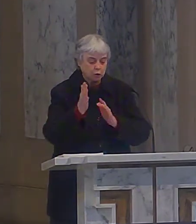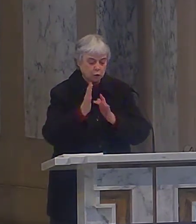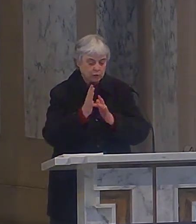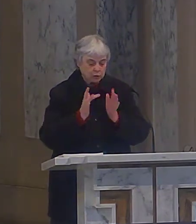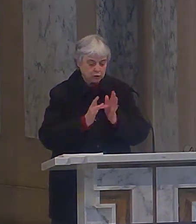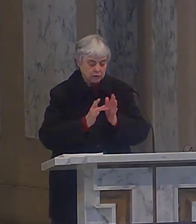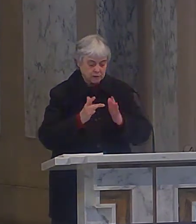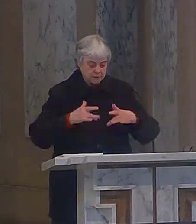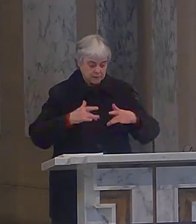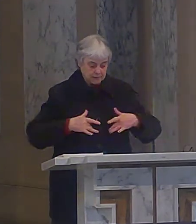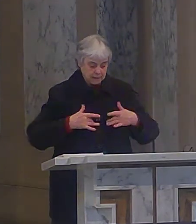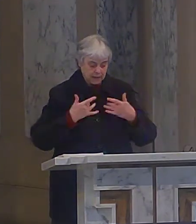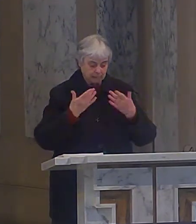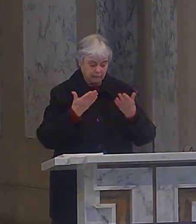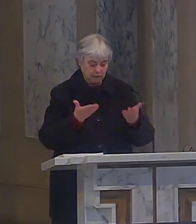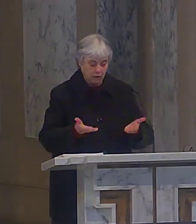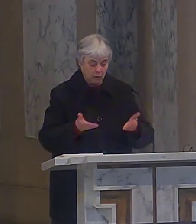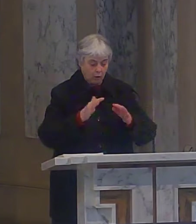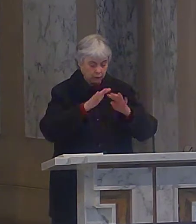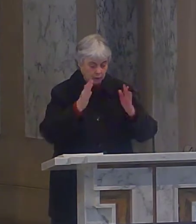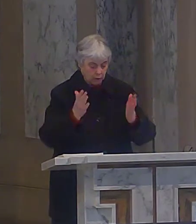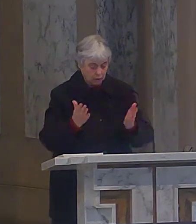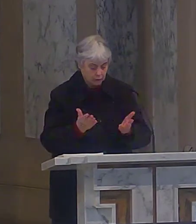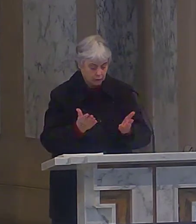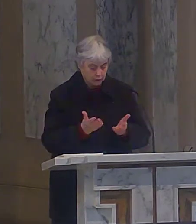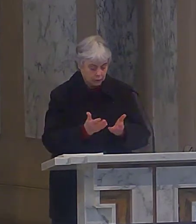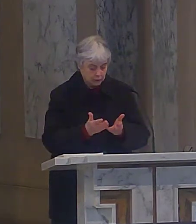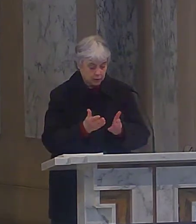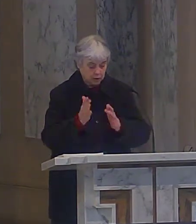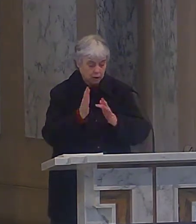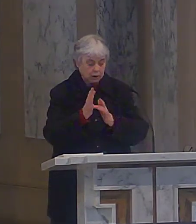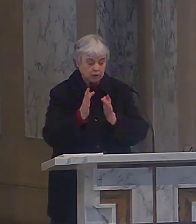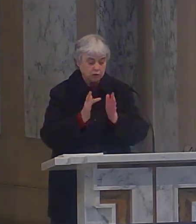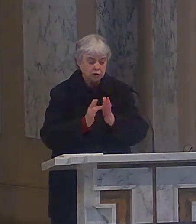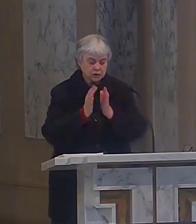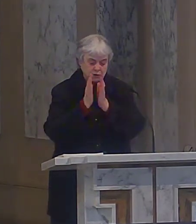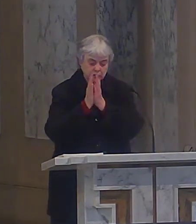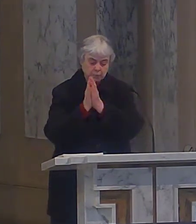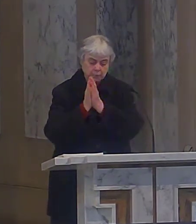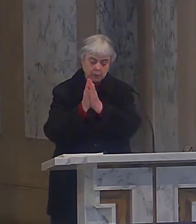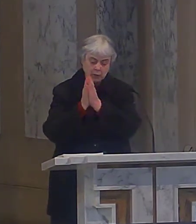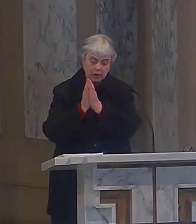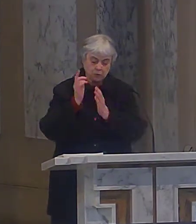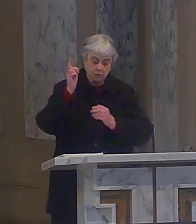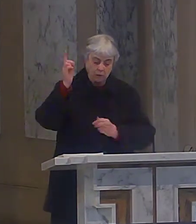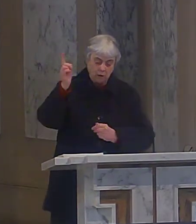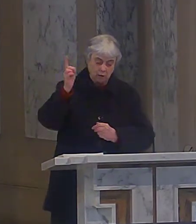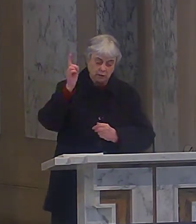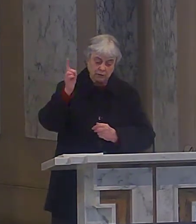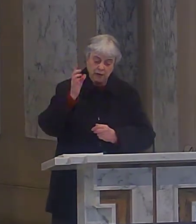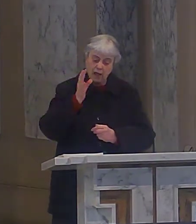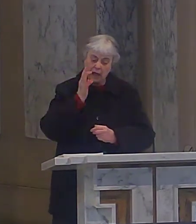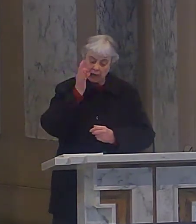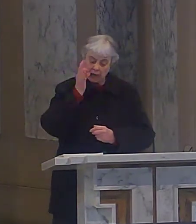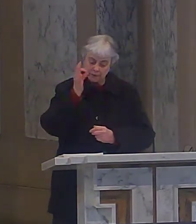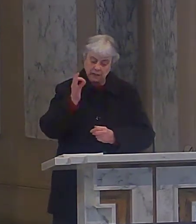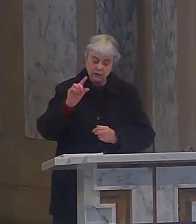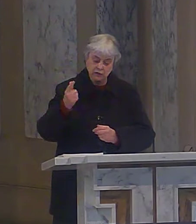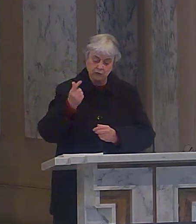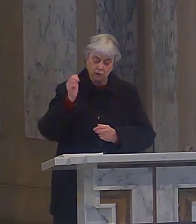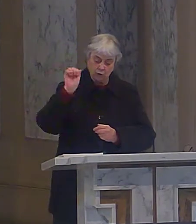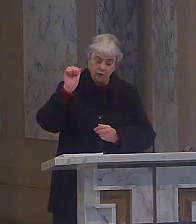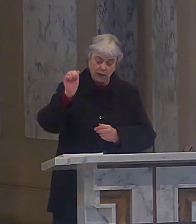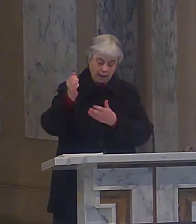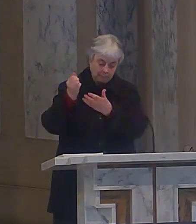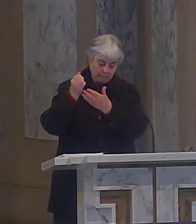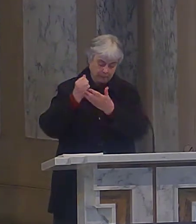during jesus life on earth jesus prayed to god and asked